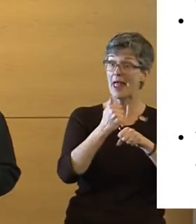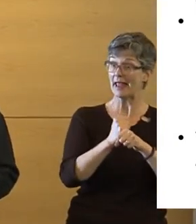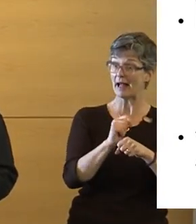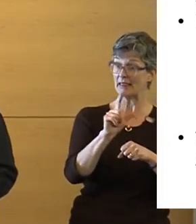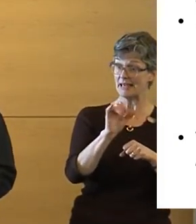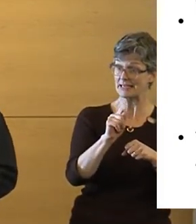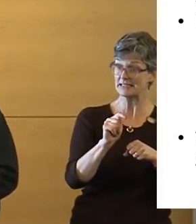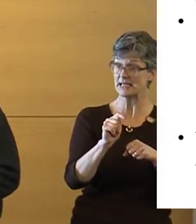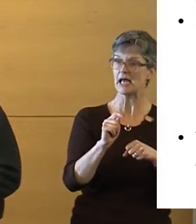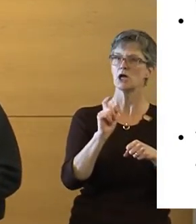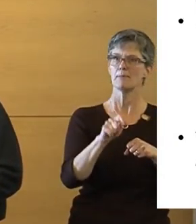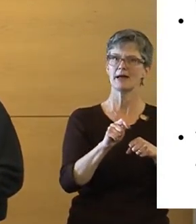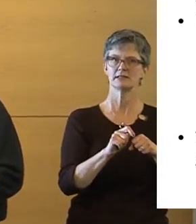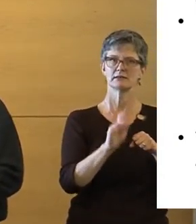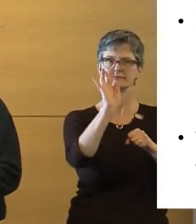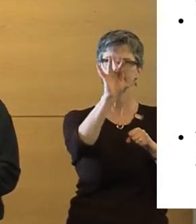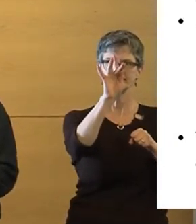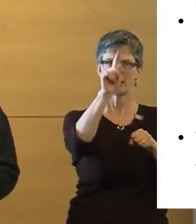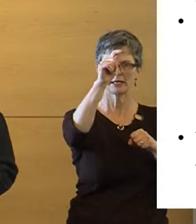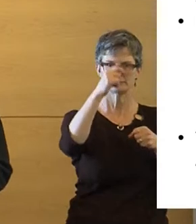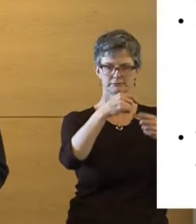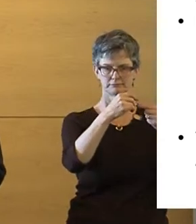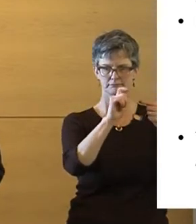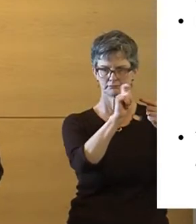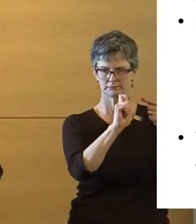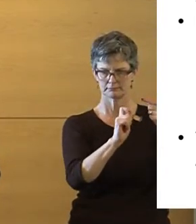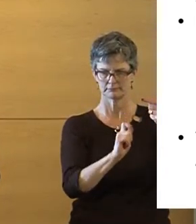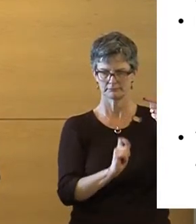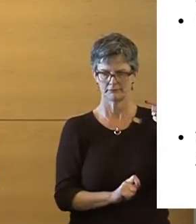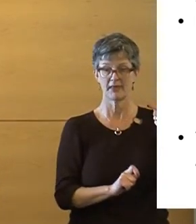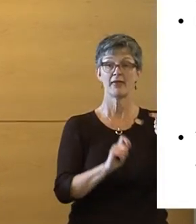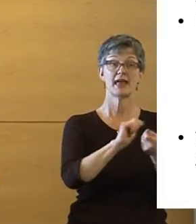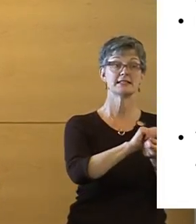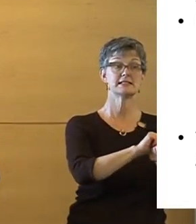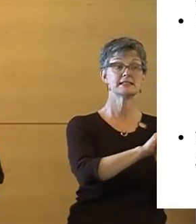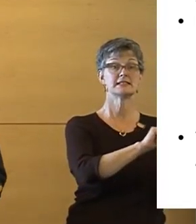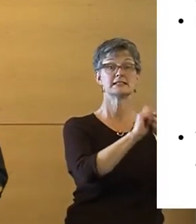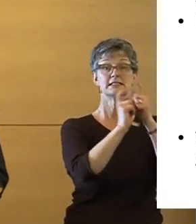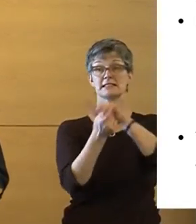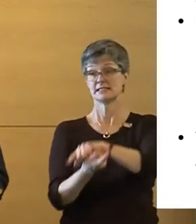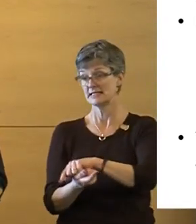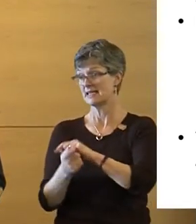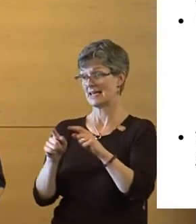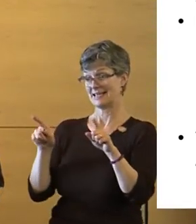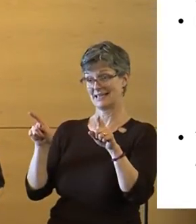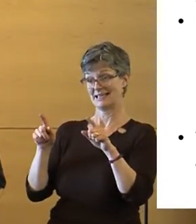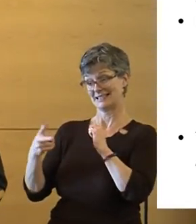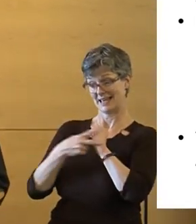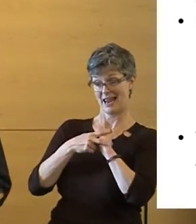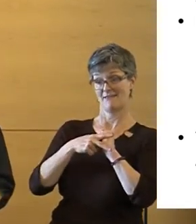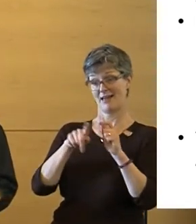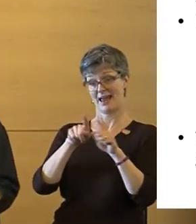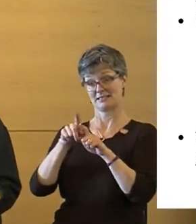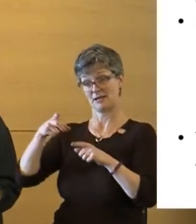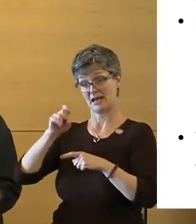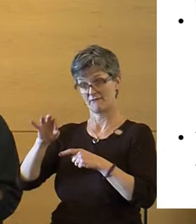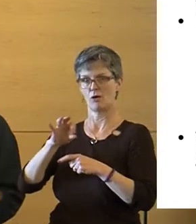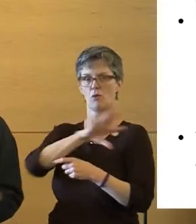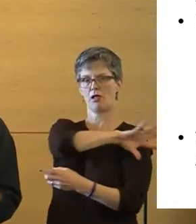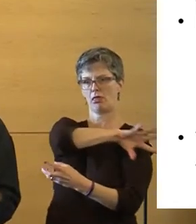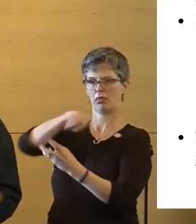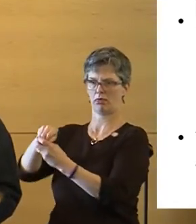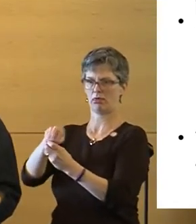tools. Again, you have to do all the right things up front. You have to use headings, you have to add alt text to images,